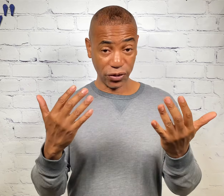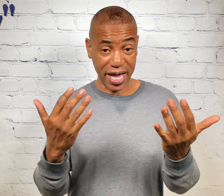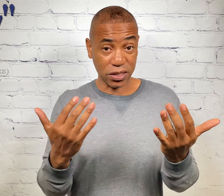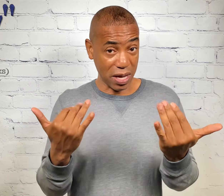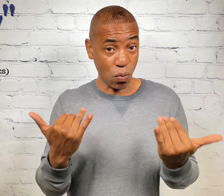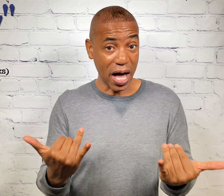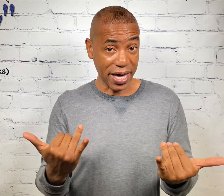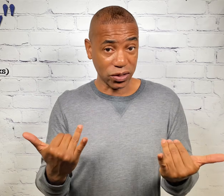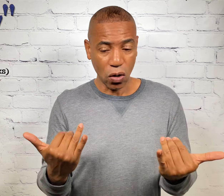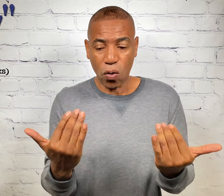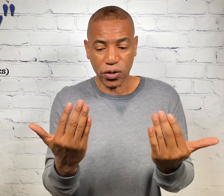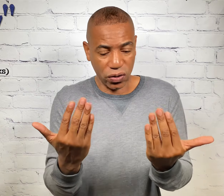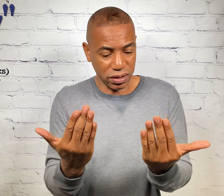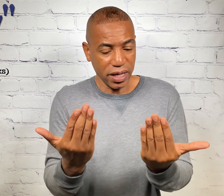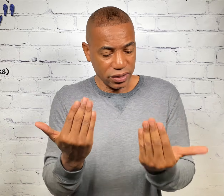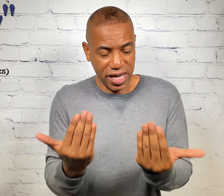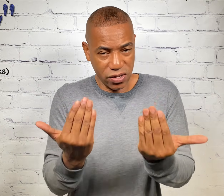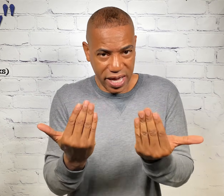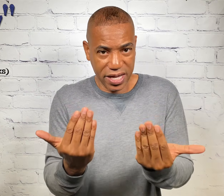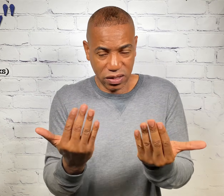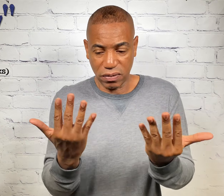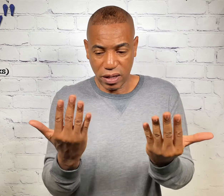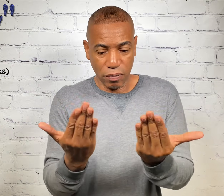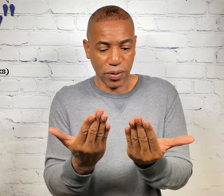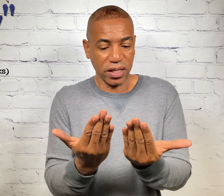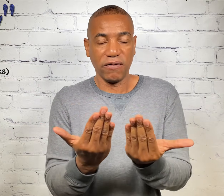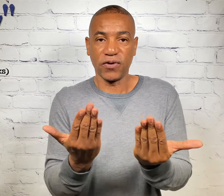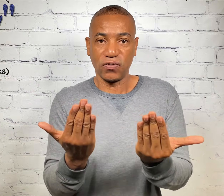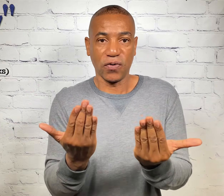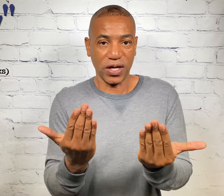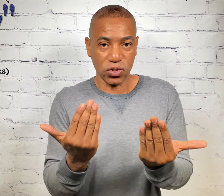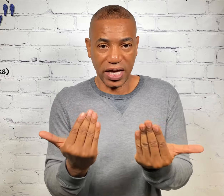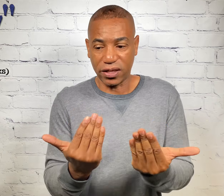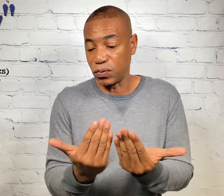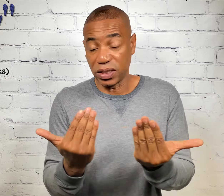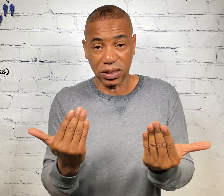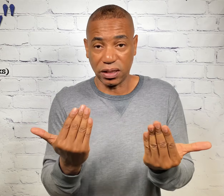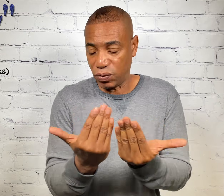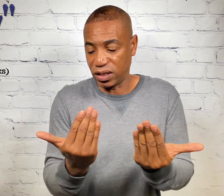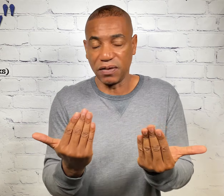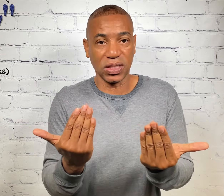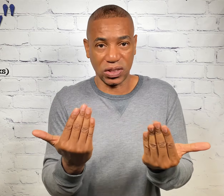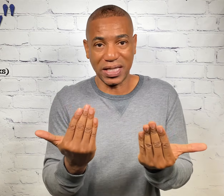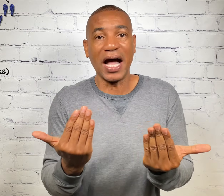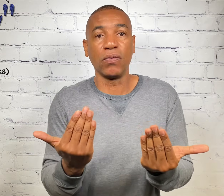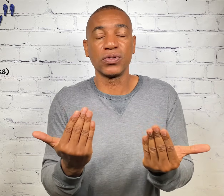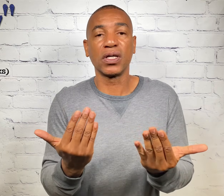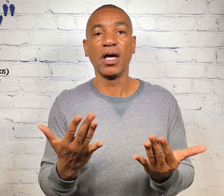hands, make Ys, or you can take your hands and bring the first 4 fingers together with the thumbs extended outwards.